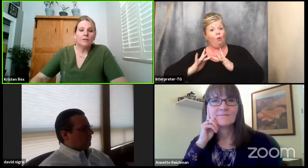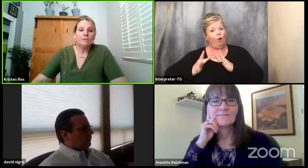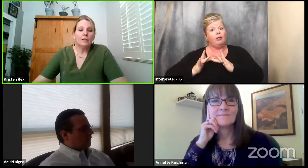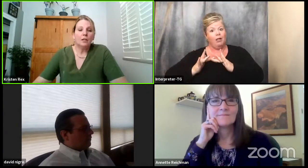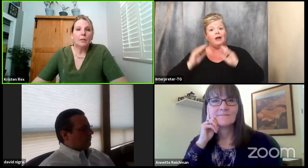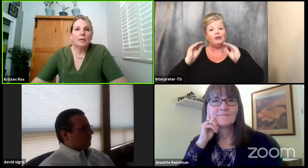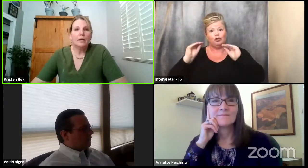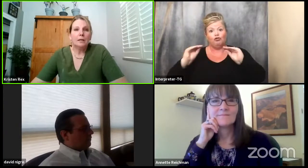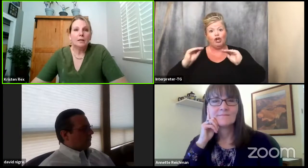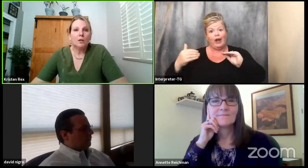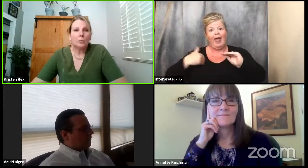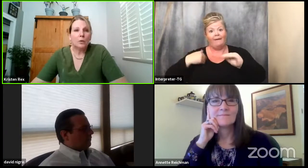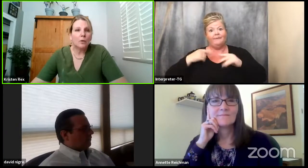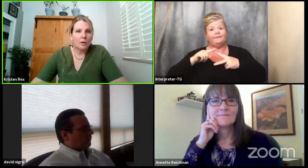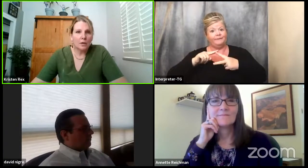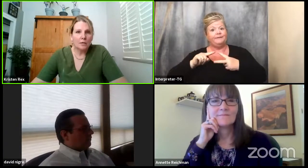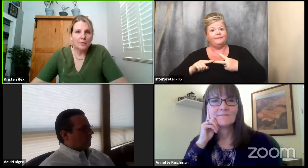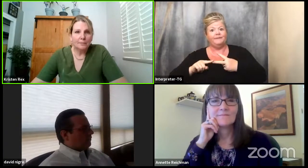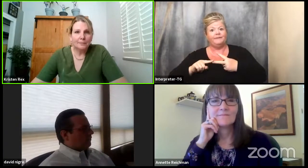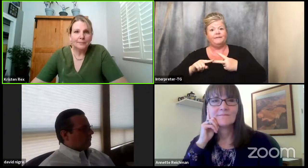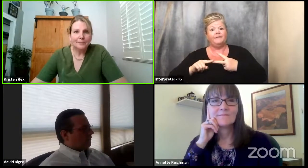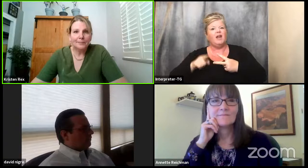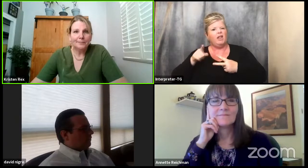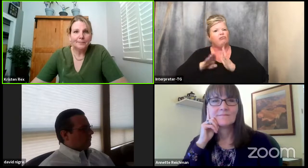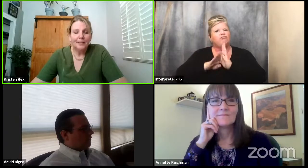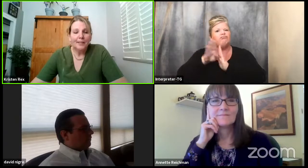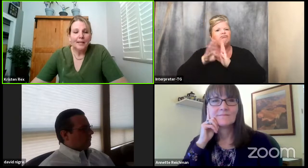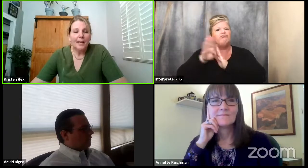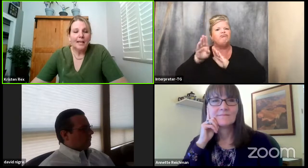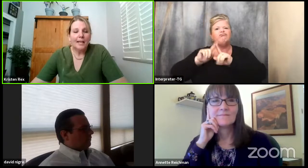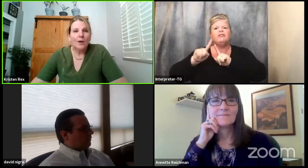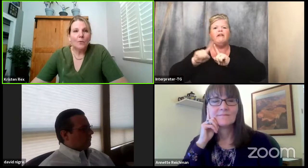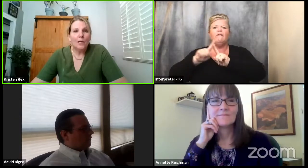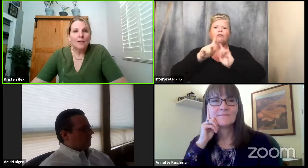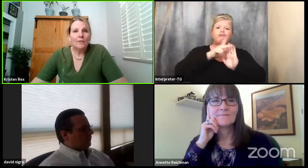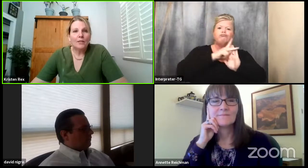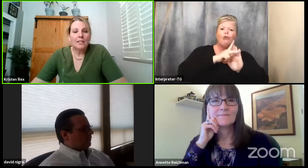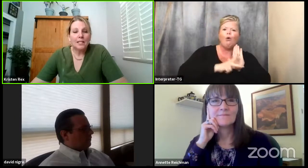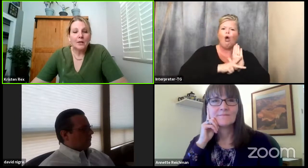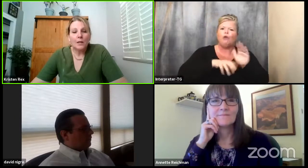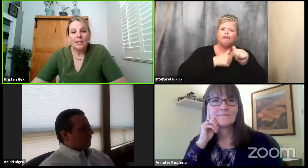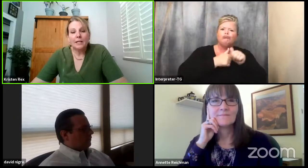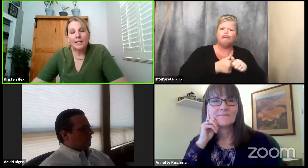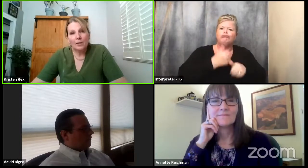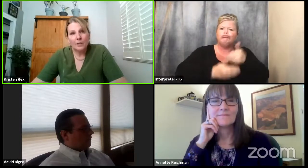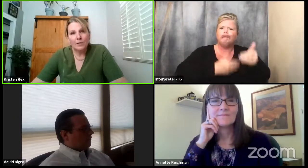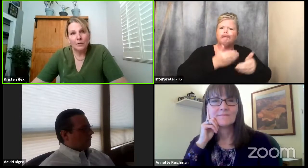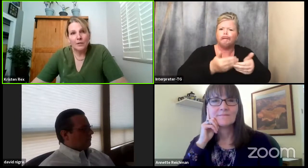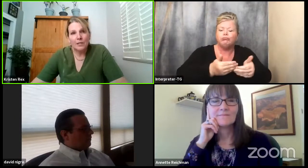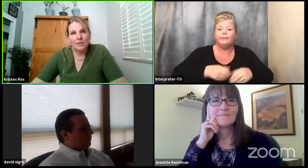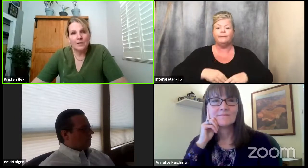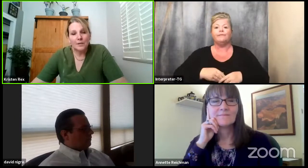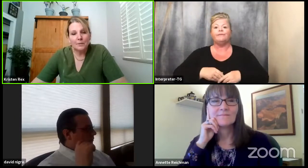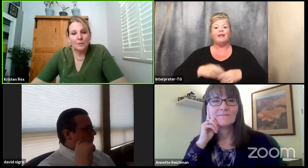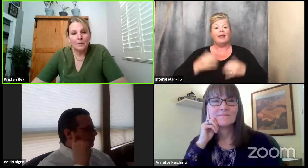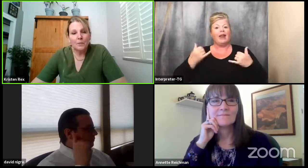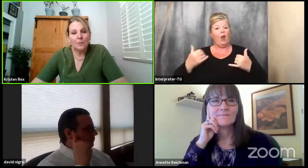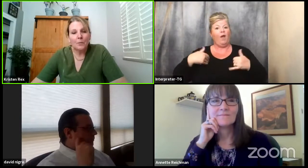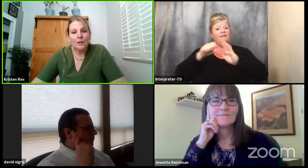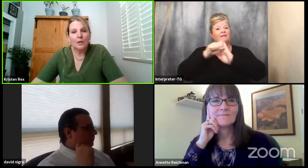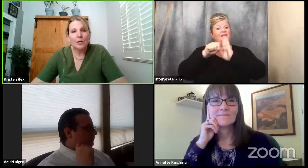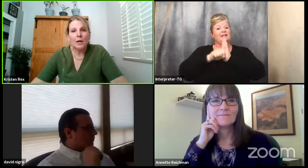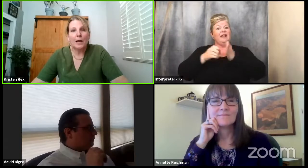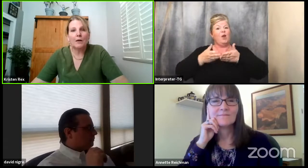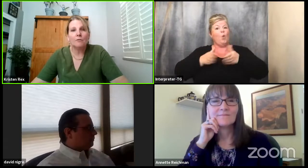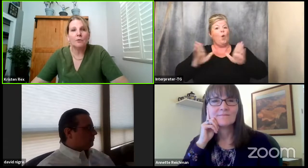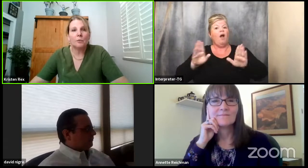and they are developing their protocols. And now we have our statewide itinerant services